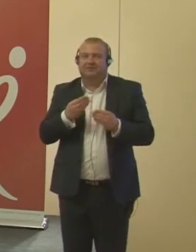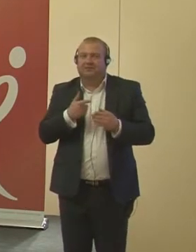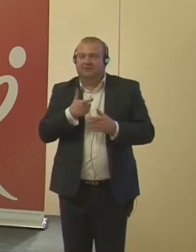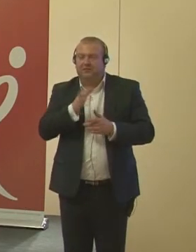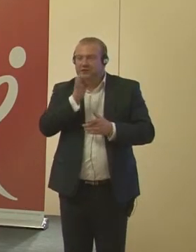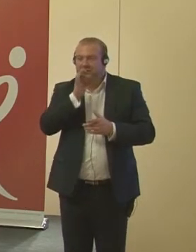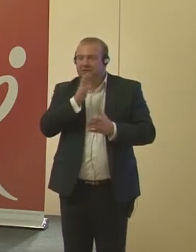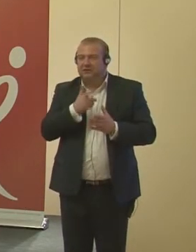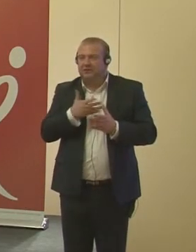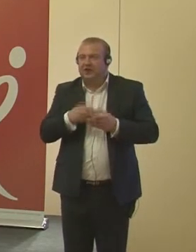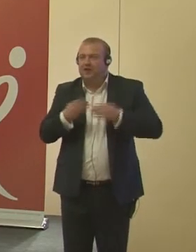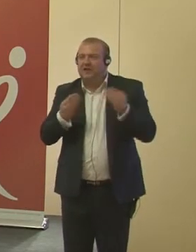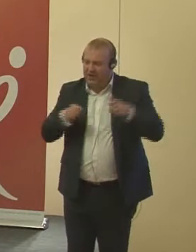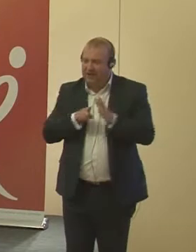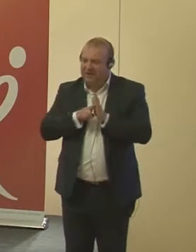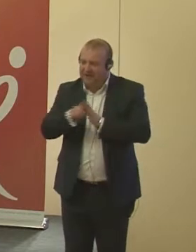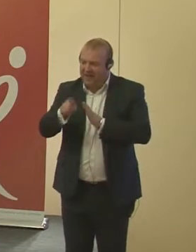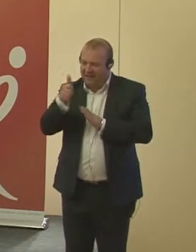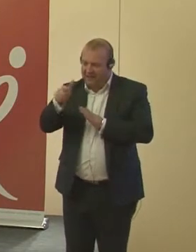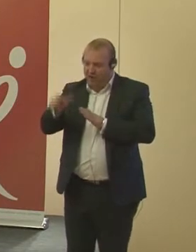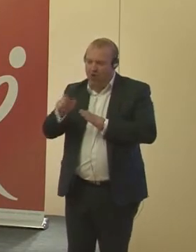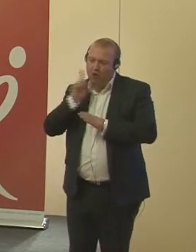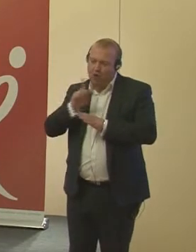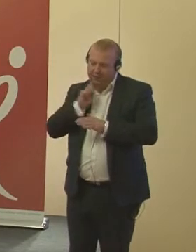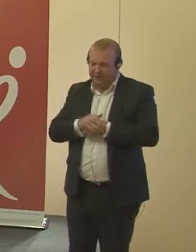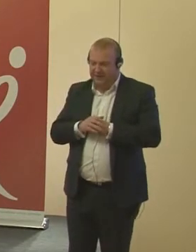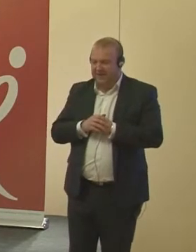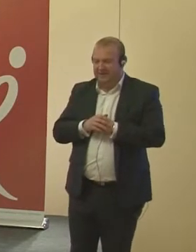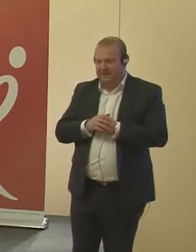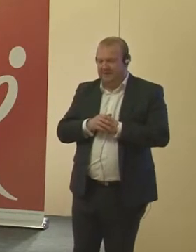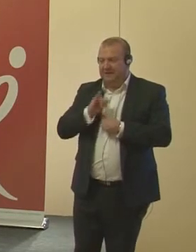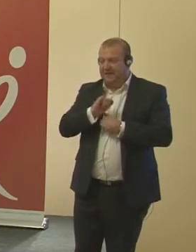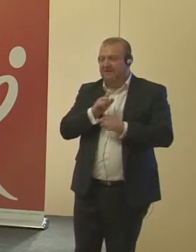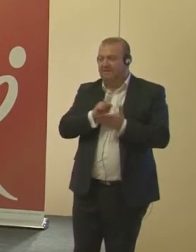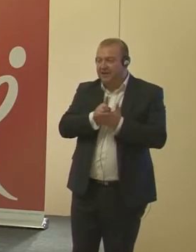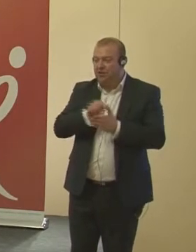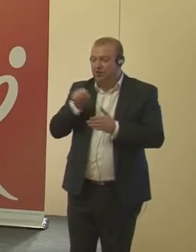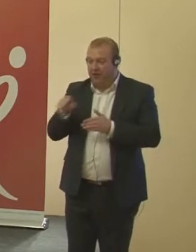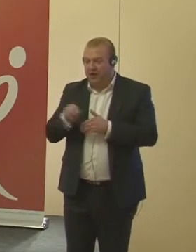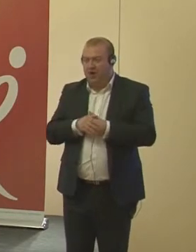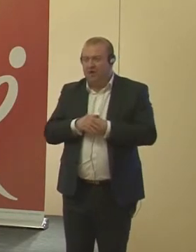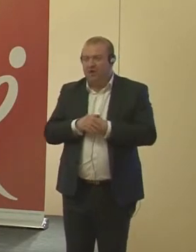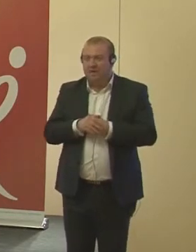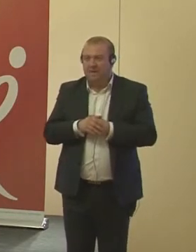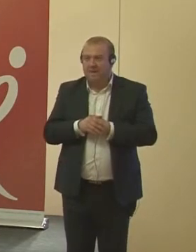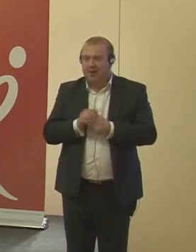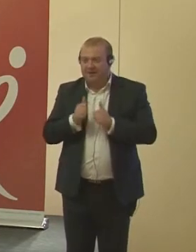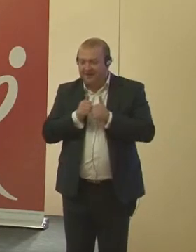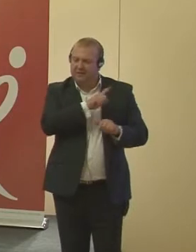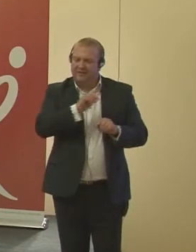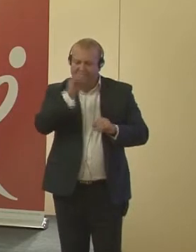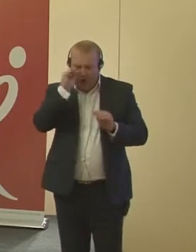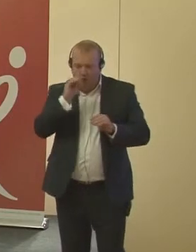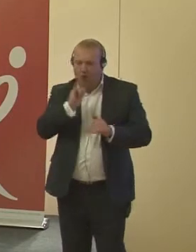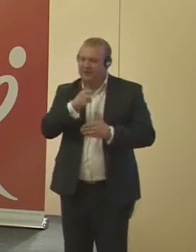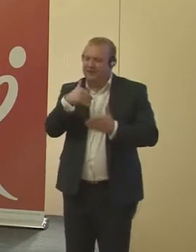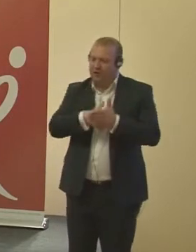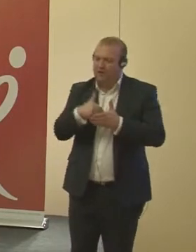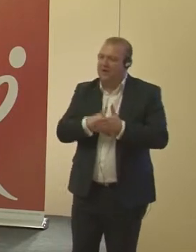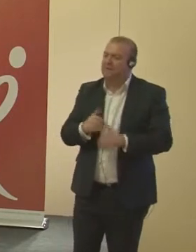obvious. They have opportunity if you are feeling not well, maybe after a long day